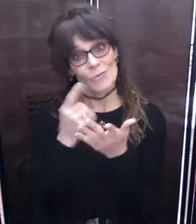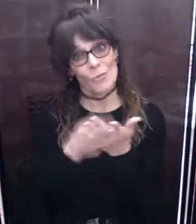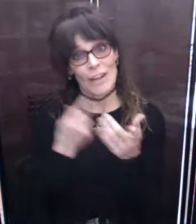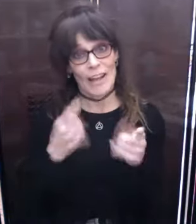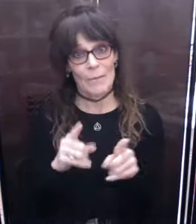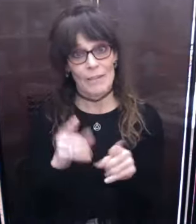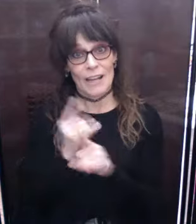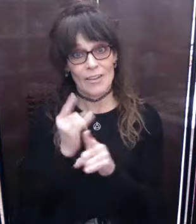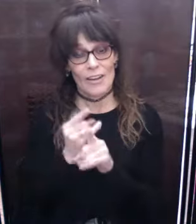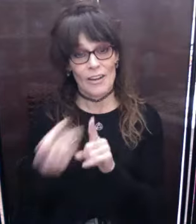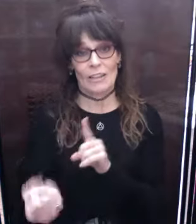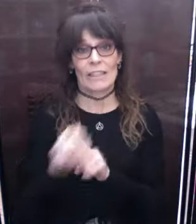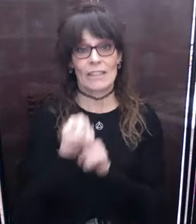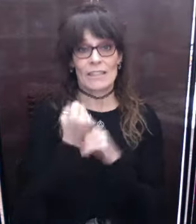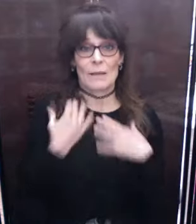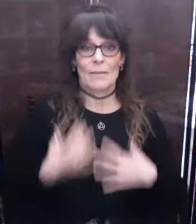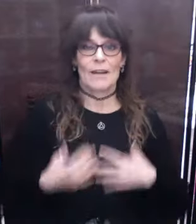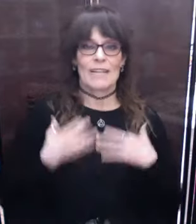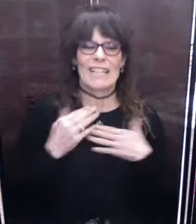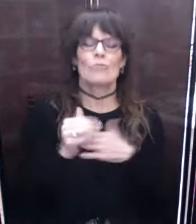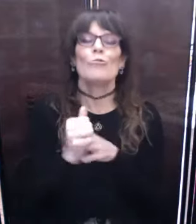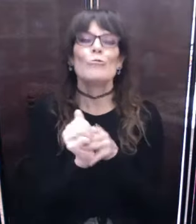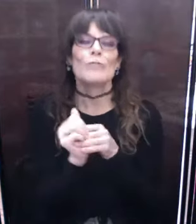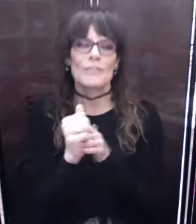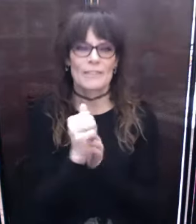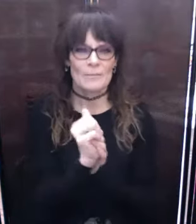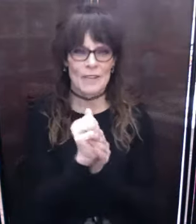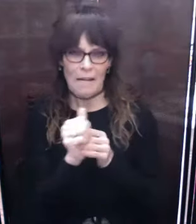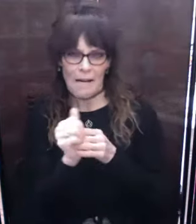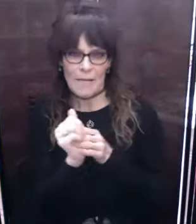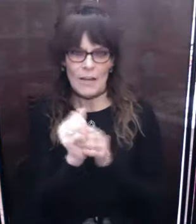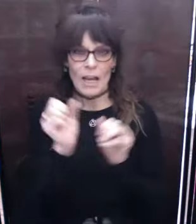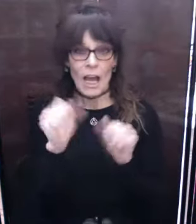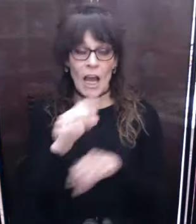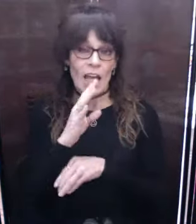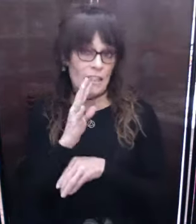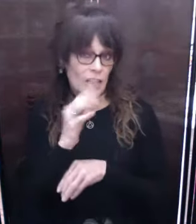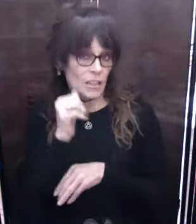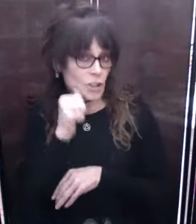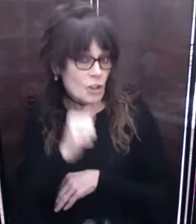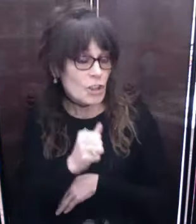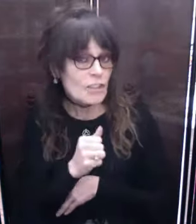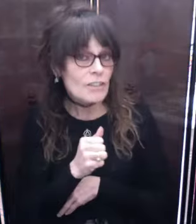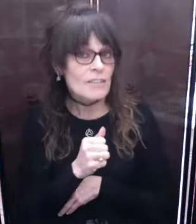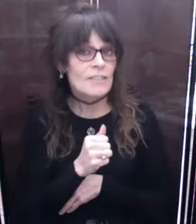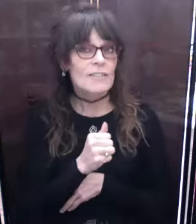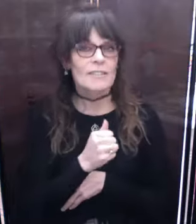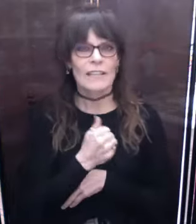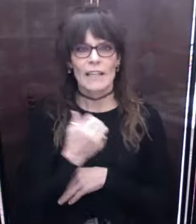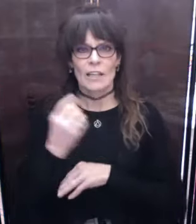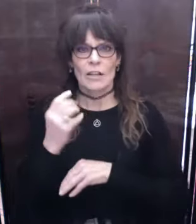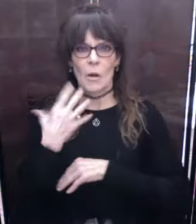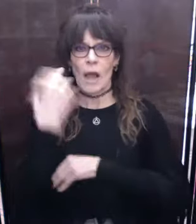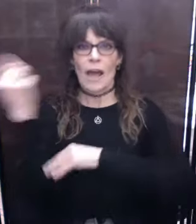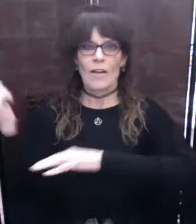my body. It loosens me up. I'm able to talk to girls. I'm able to go out on stage and sing in front of people, and I don't